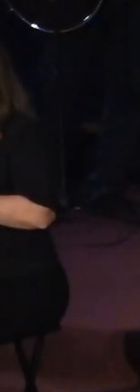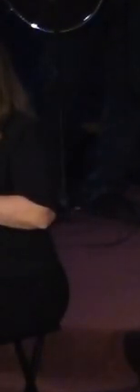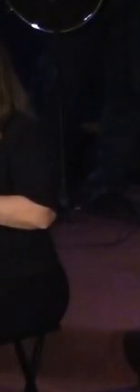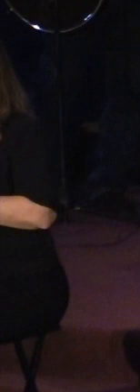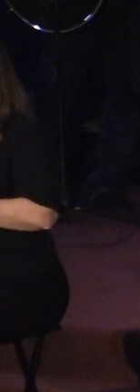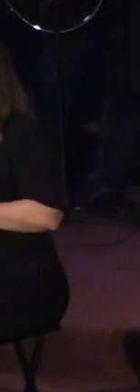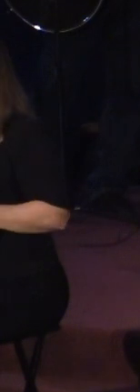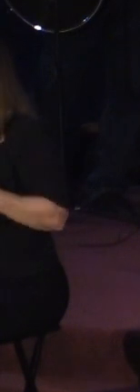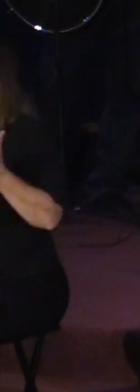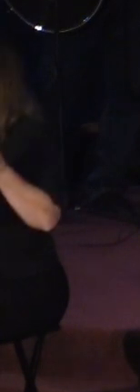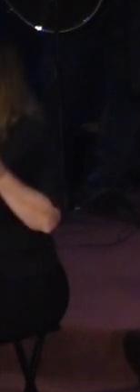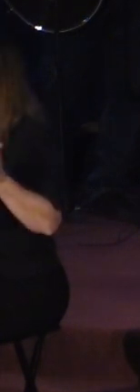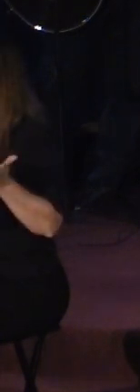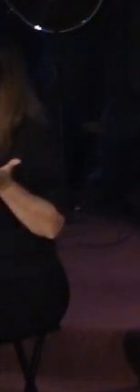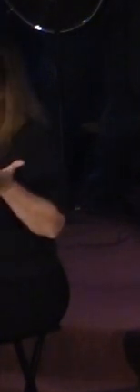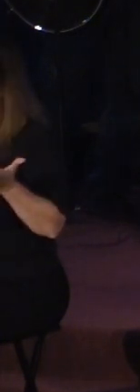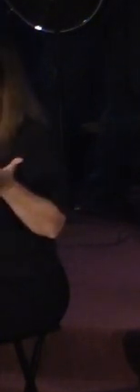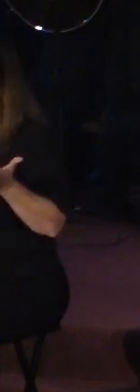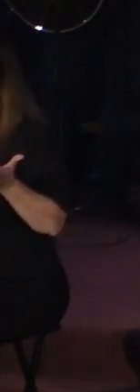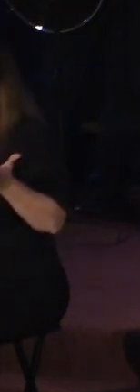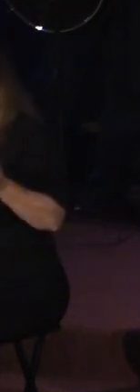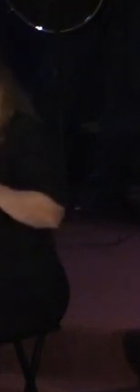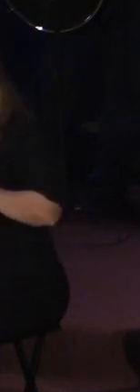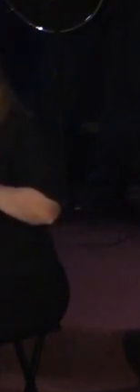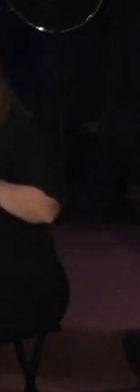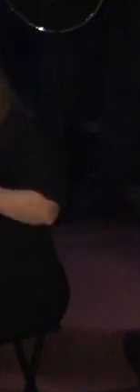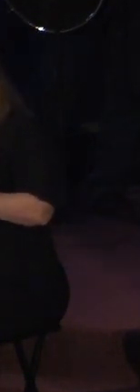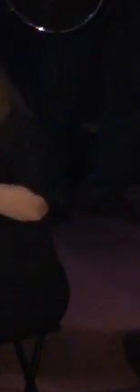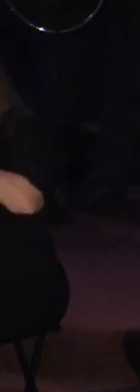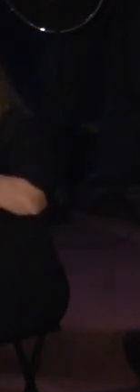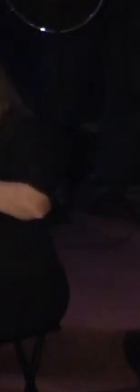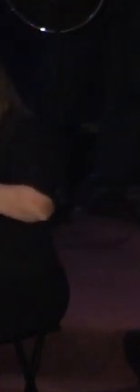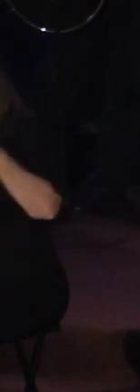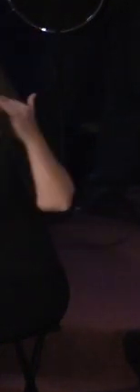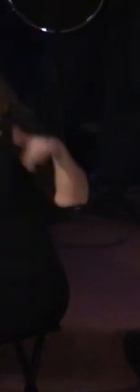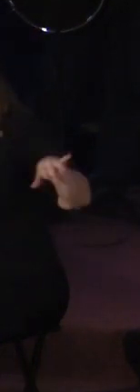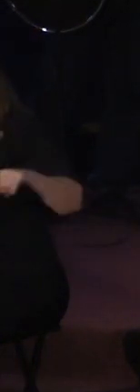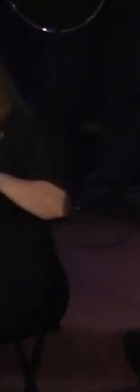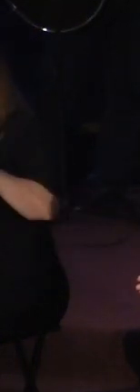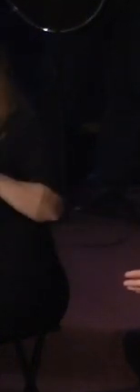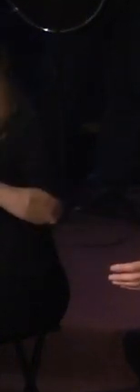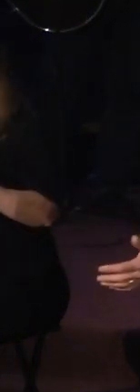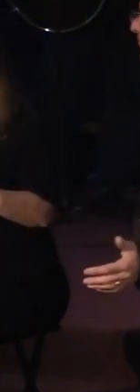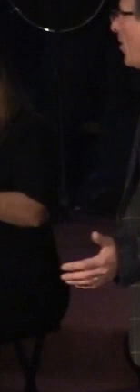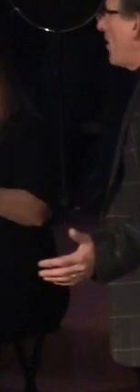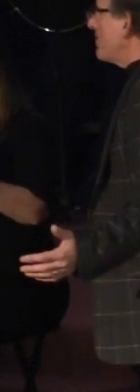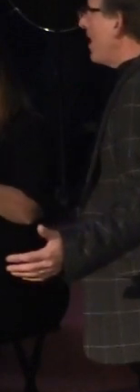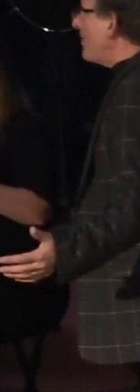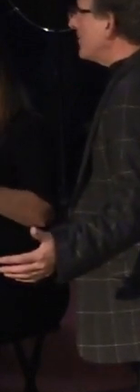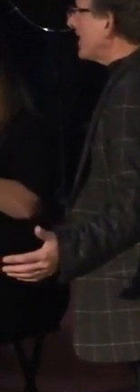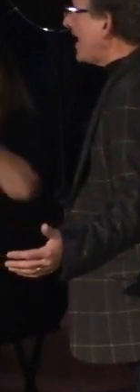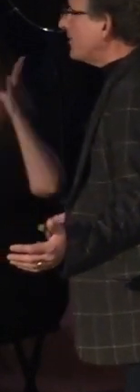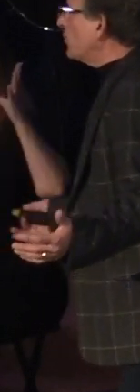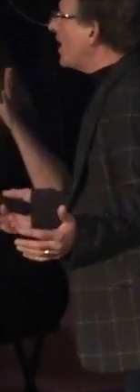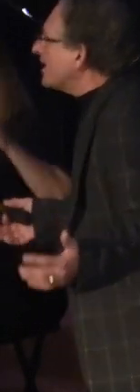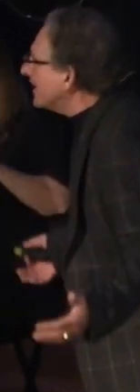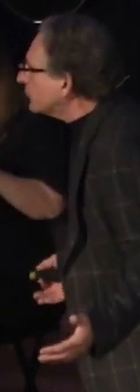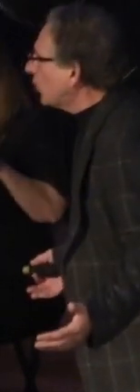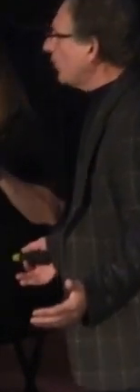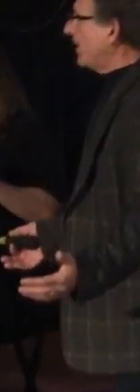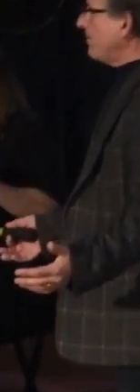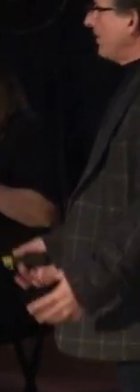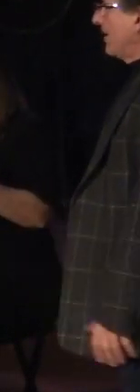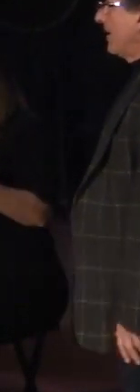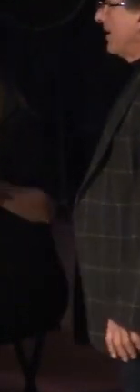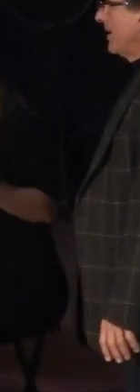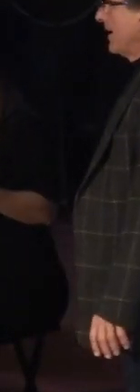What are you going to do to him? You can't shoot him. You can't hit him with a bomb. You can't blow him up. You can't do anything